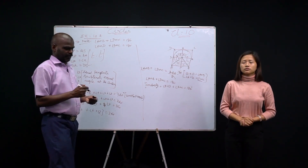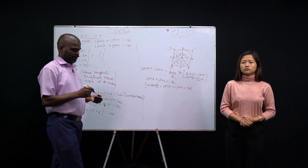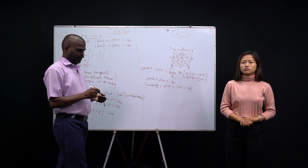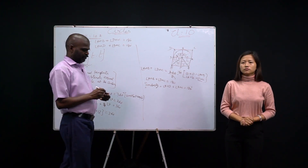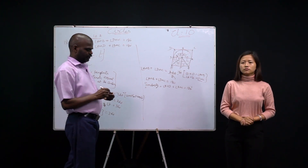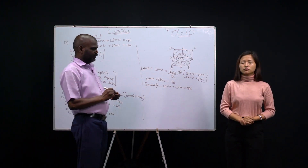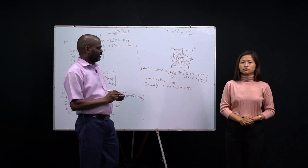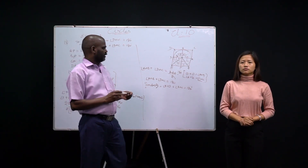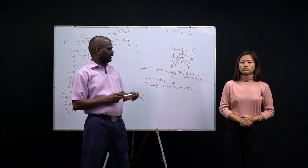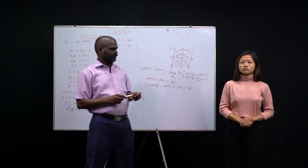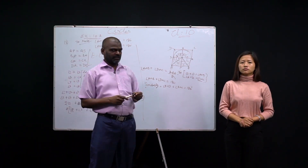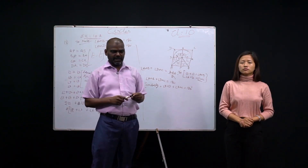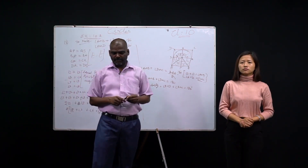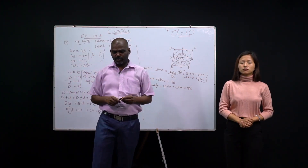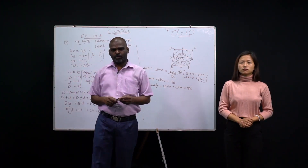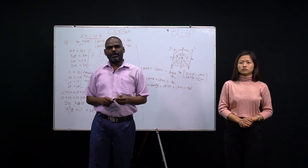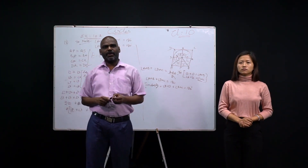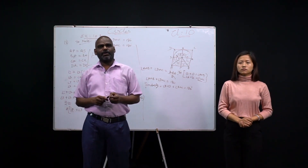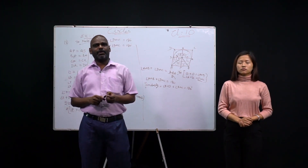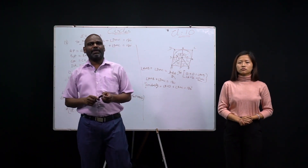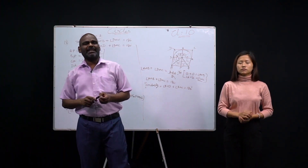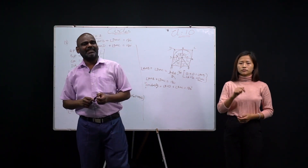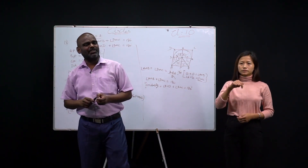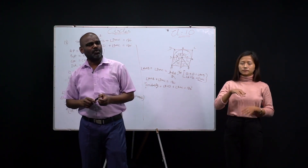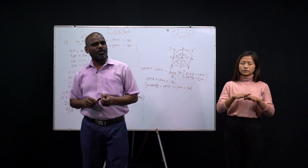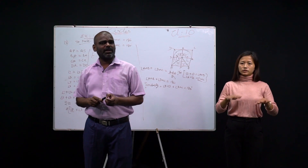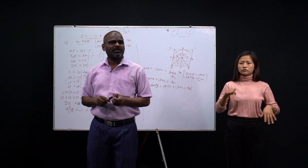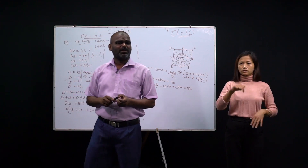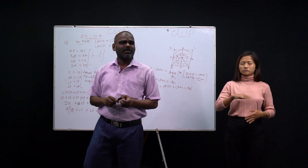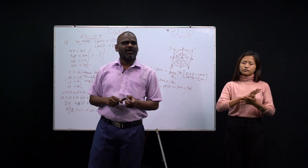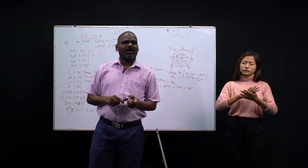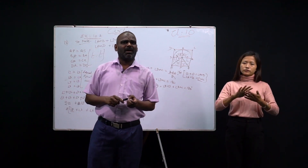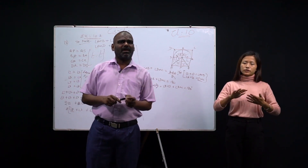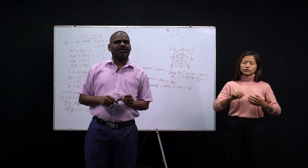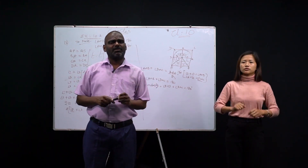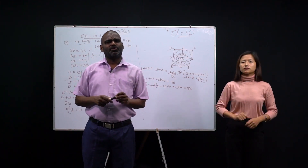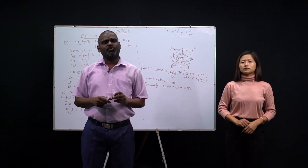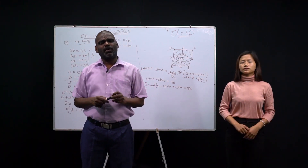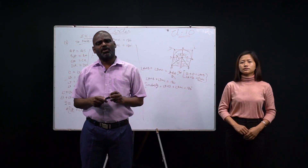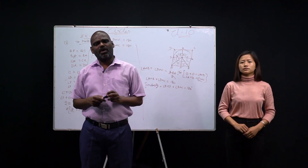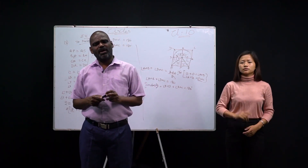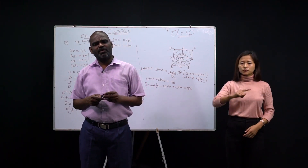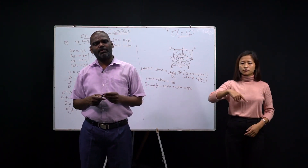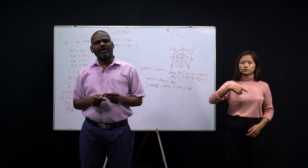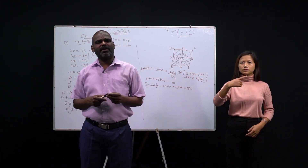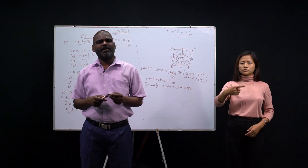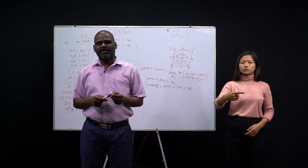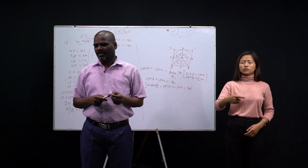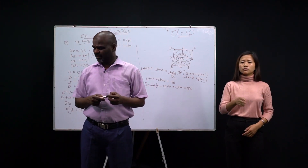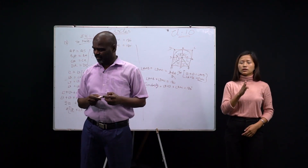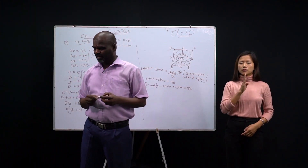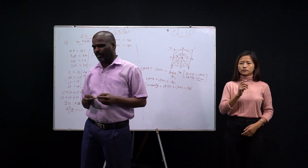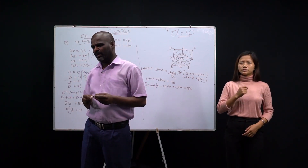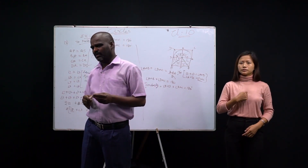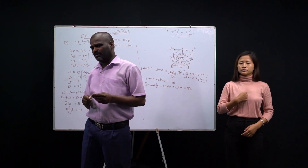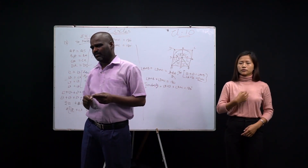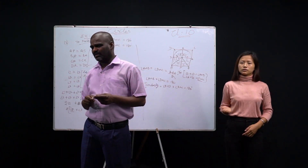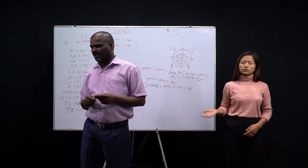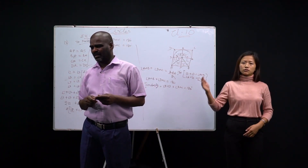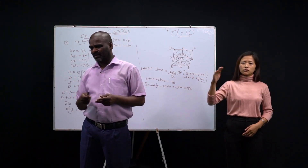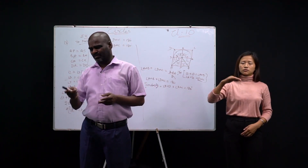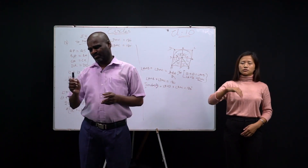All of you copy down. Children, today my class is over. Tomorrow I will be